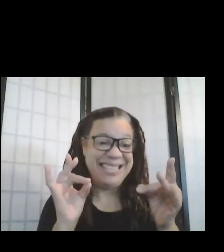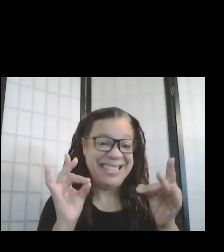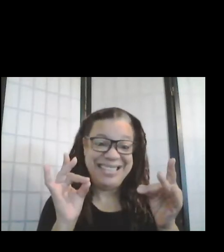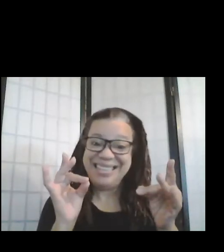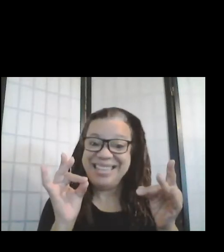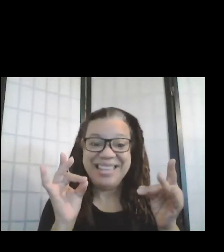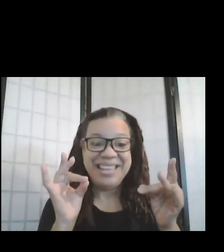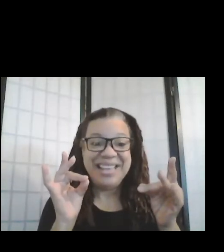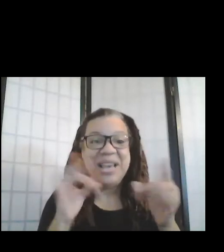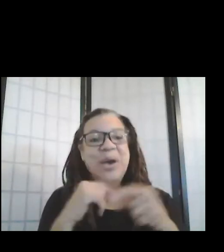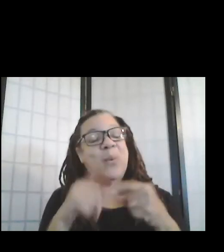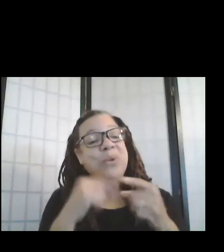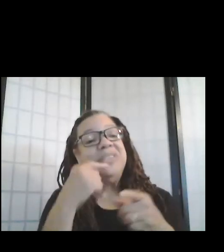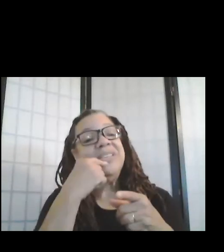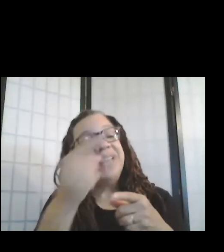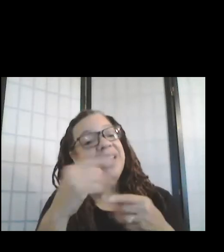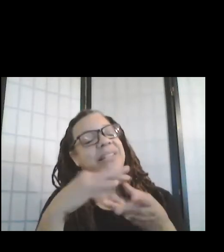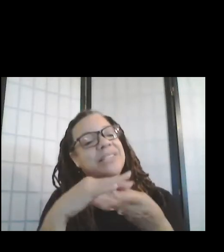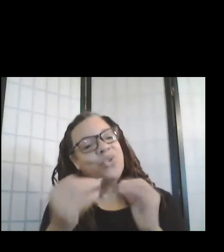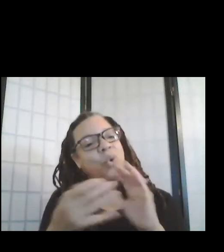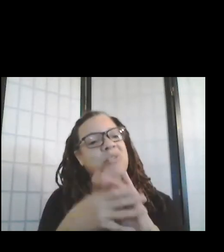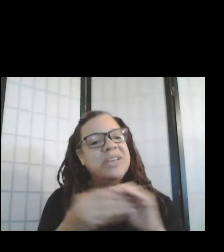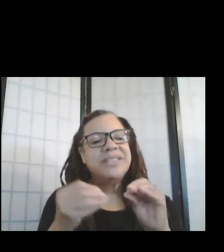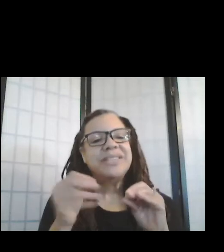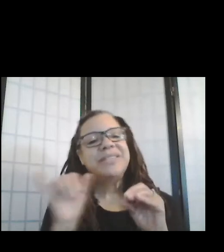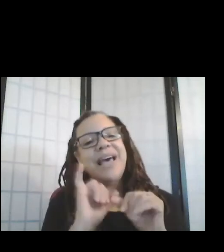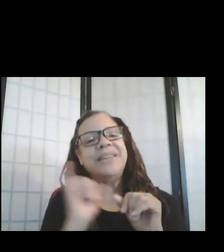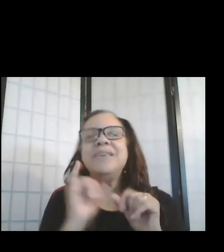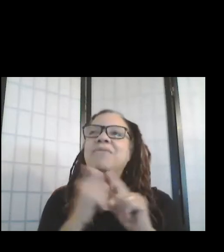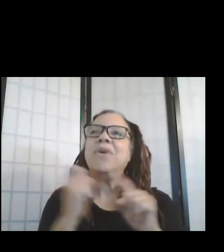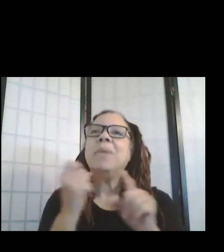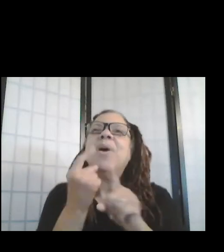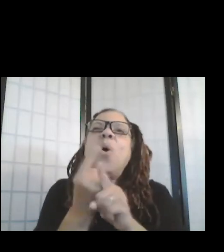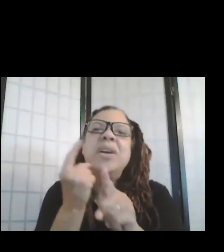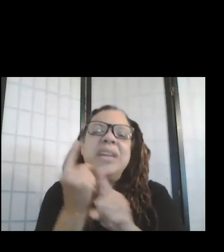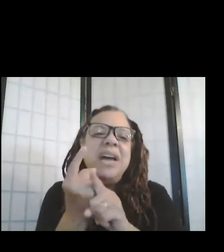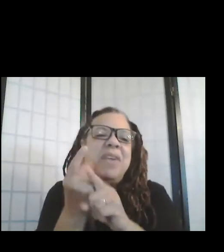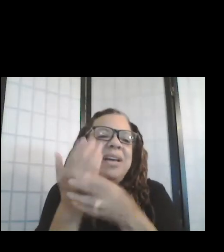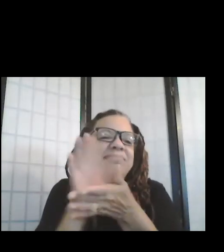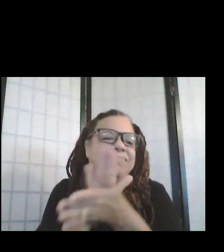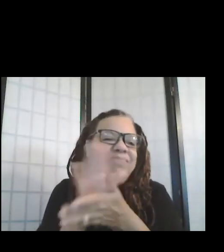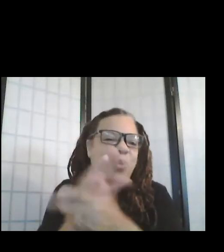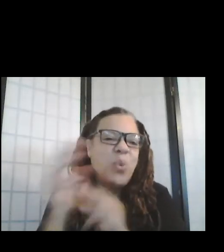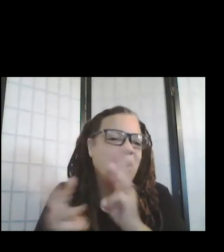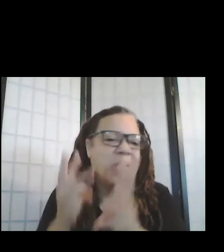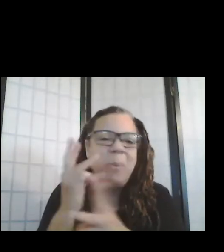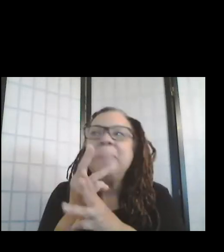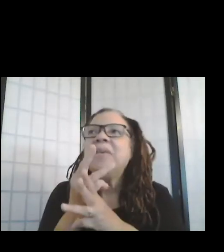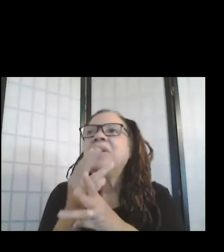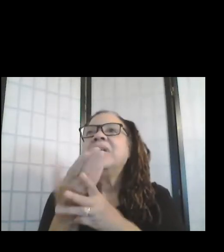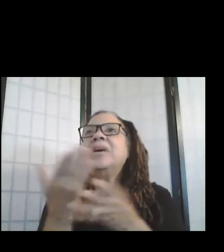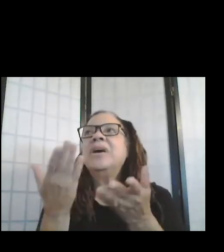And I think when you're telling stories that are kind of drawn from ordinary materials, one of the things that you've